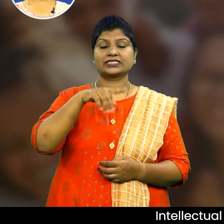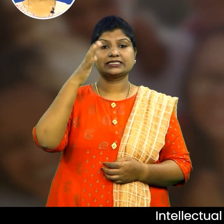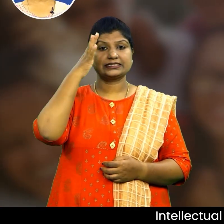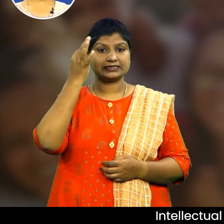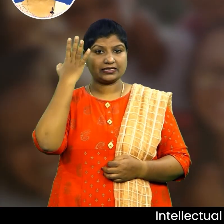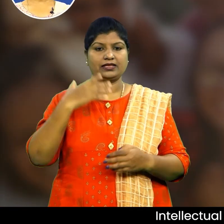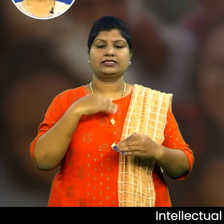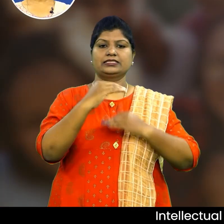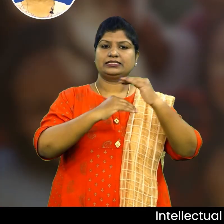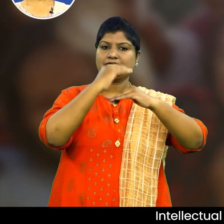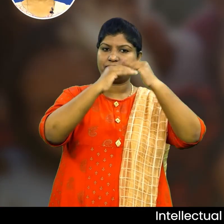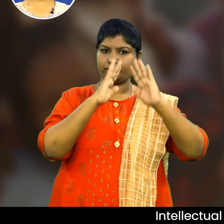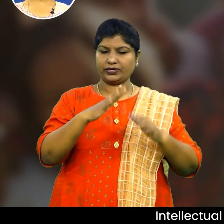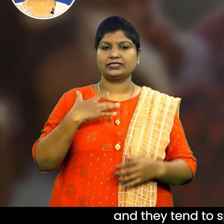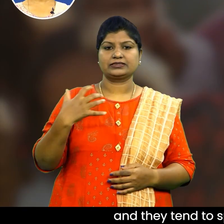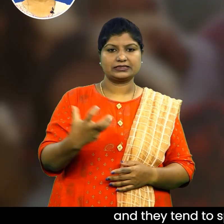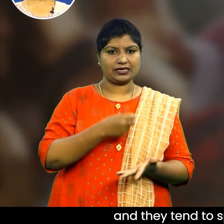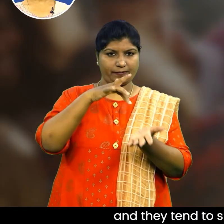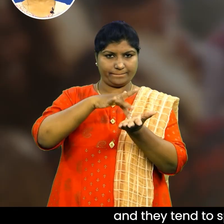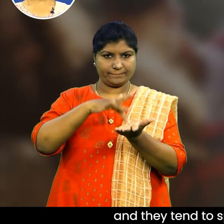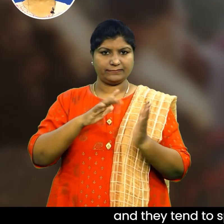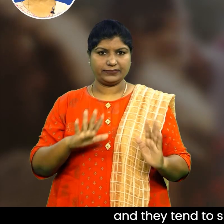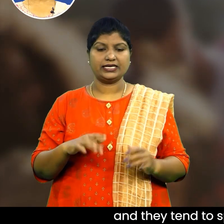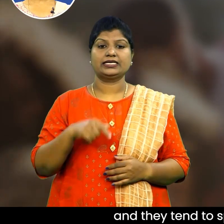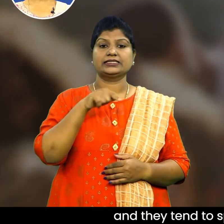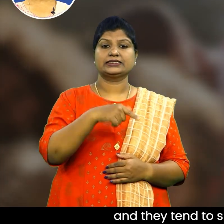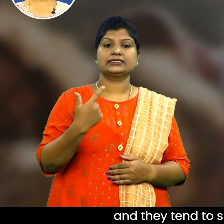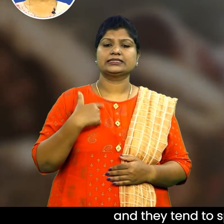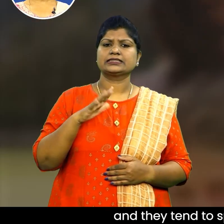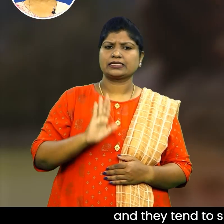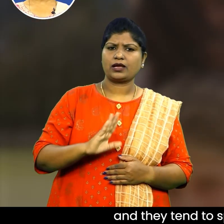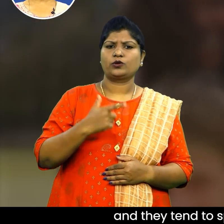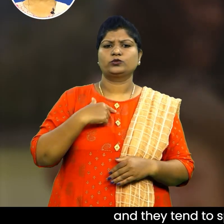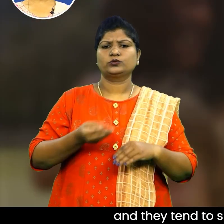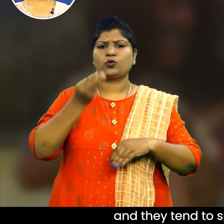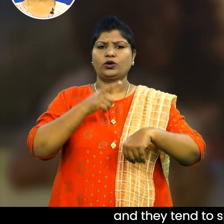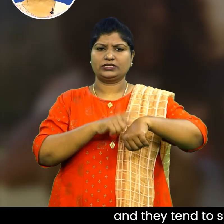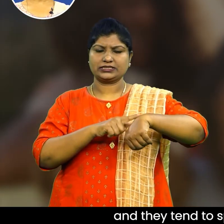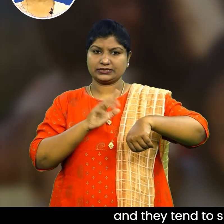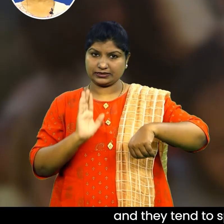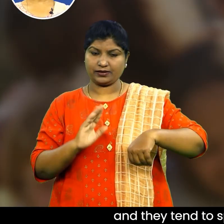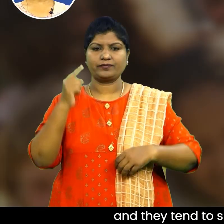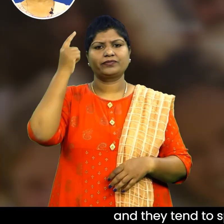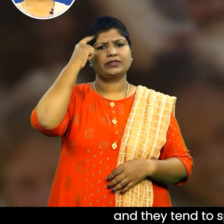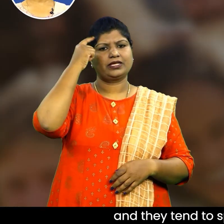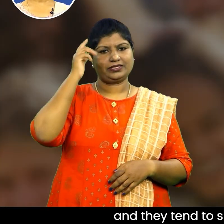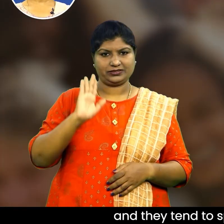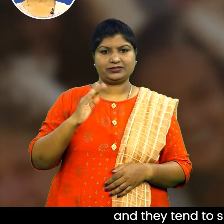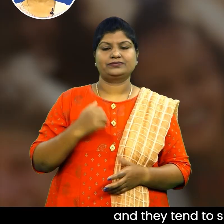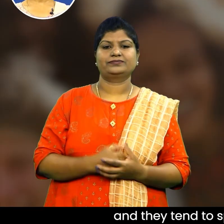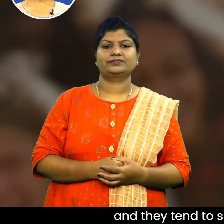Intellectual development takes place and they tend to spend considerable time thinking.